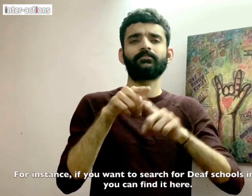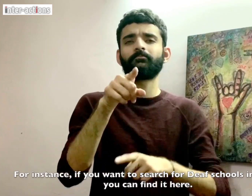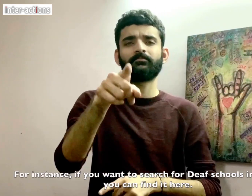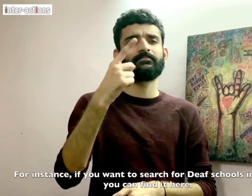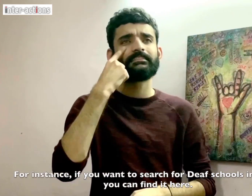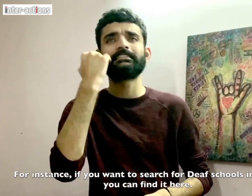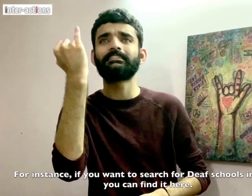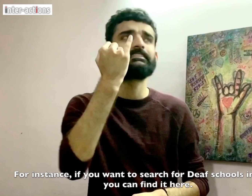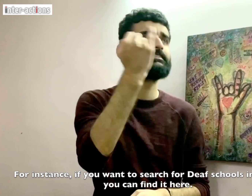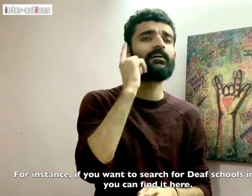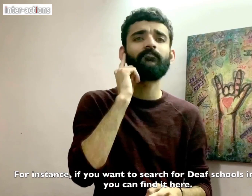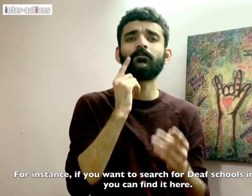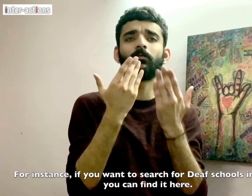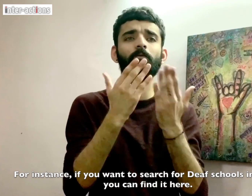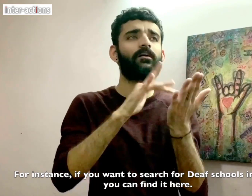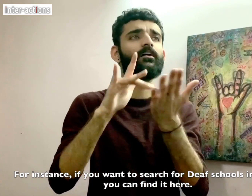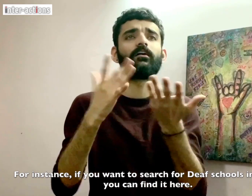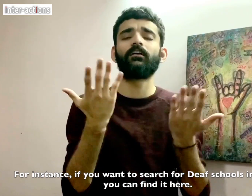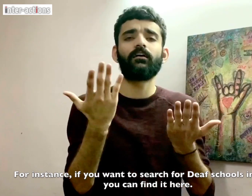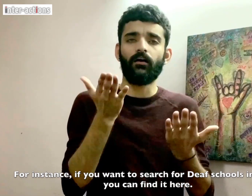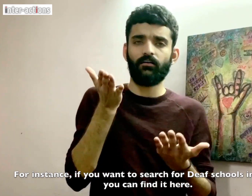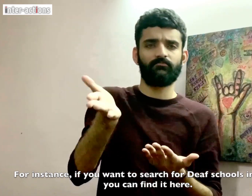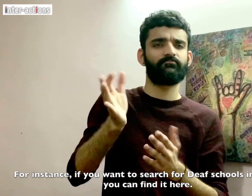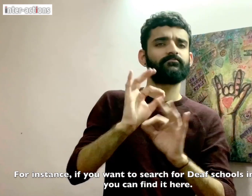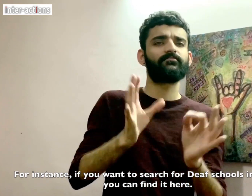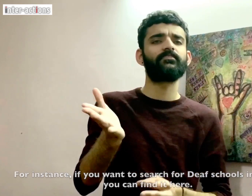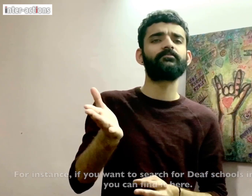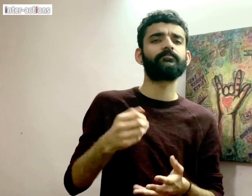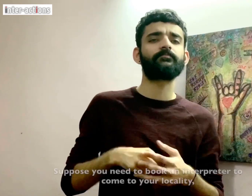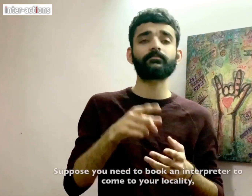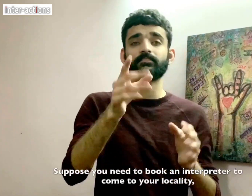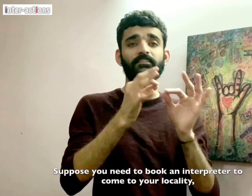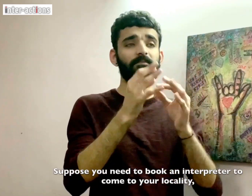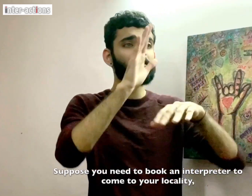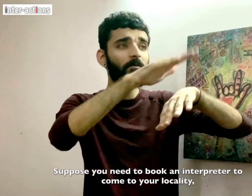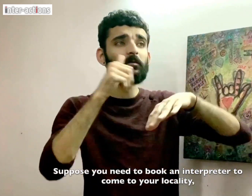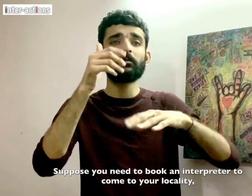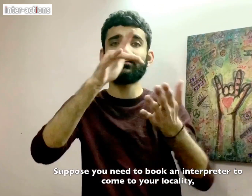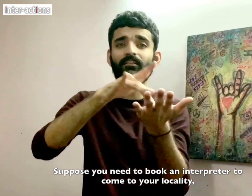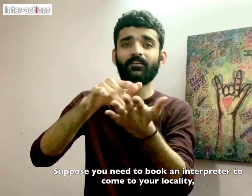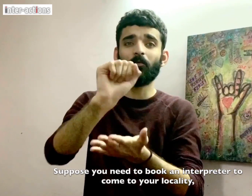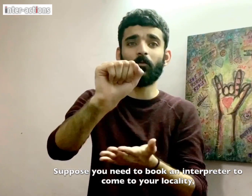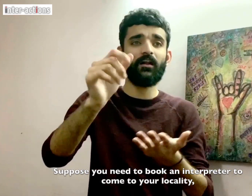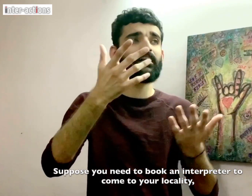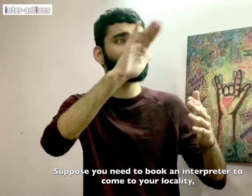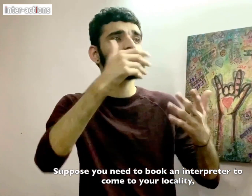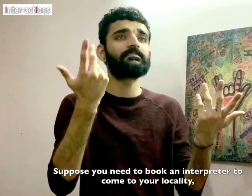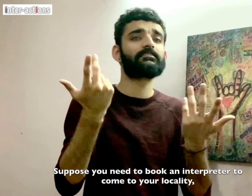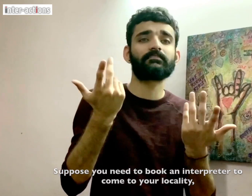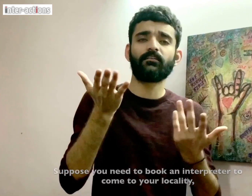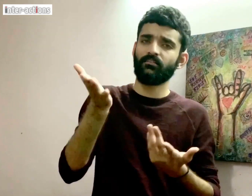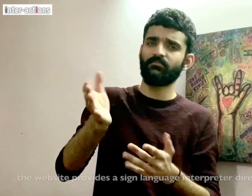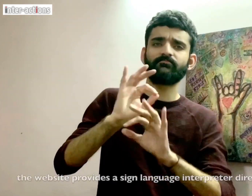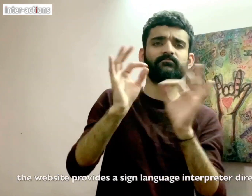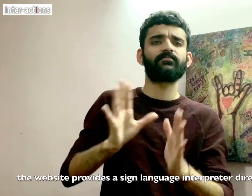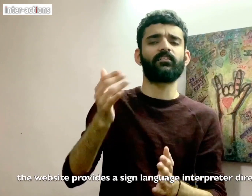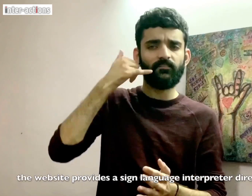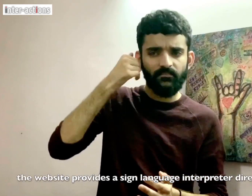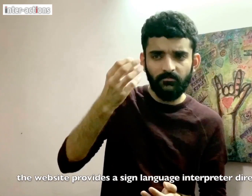For instance, if you want to search for deaf schools in India, you can find it here. Suppose you need to book an interpreter to come to your locality. The website provides a sign